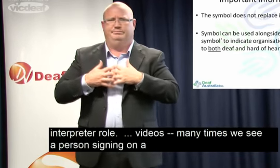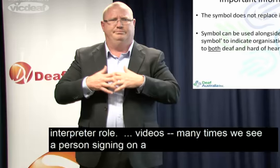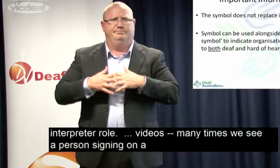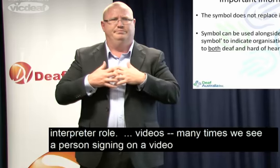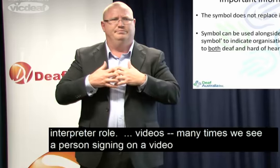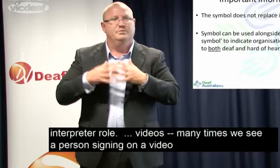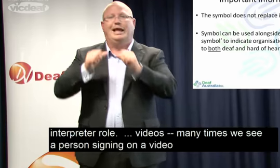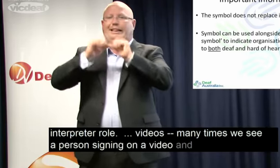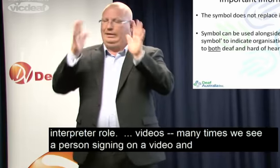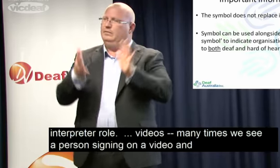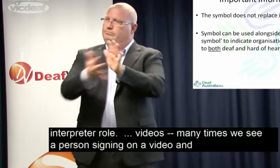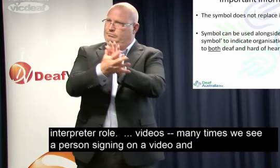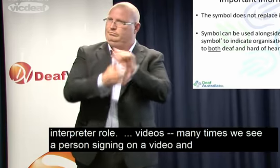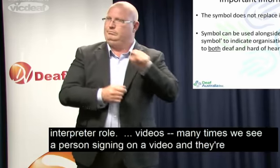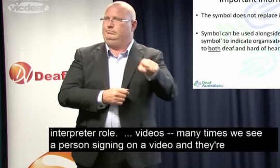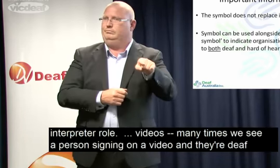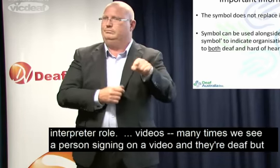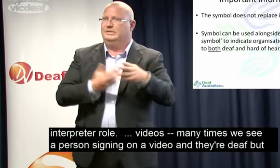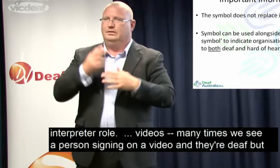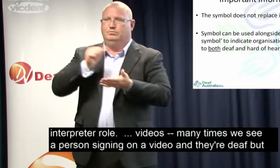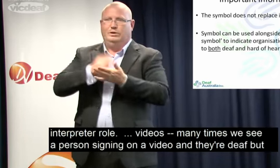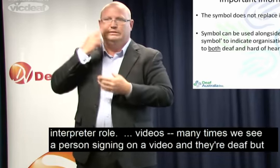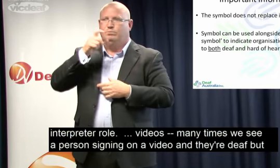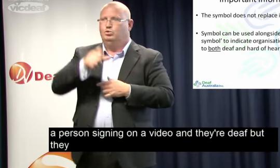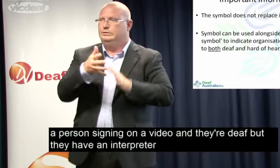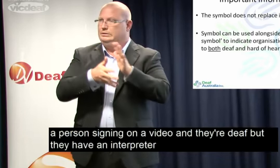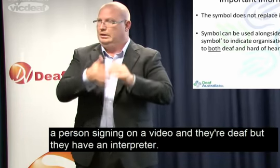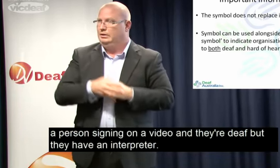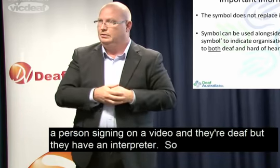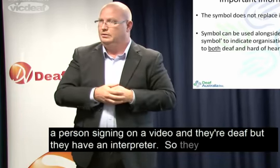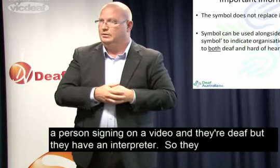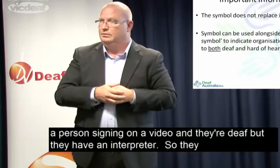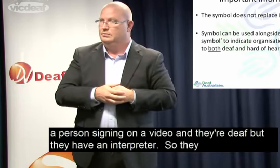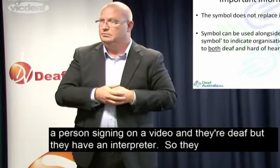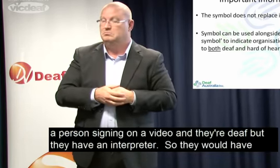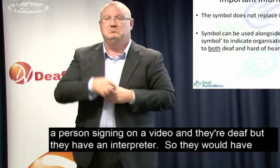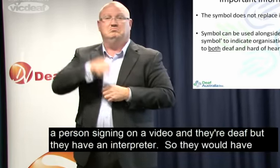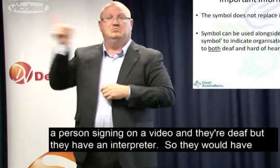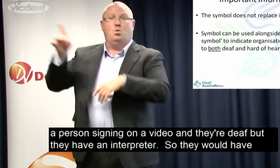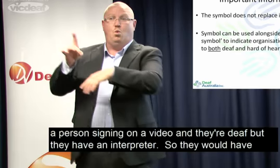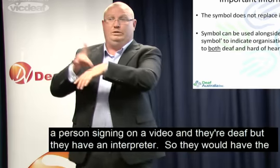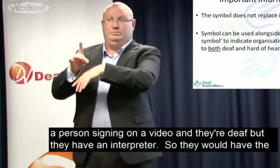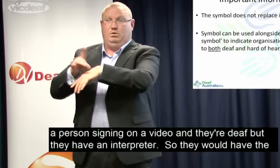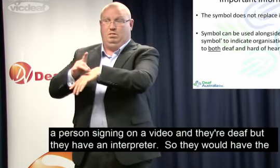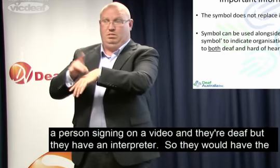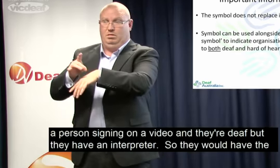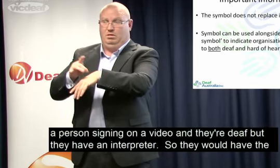got an interpreter symbol. So they would have the sign language symbol to indicate that that person who is signing is actually deaf, it's not an